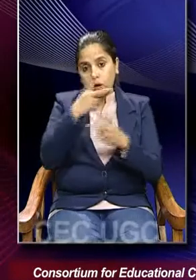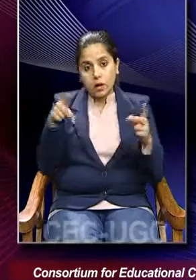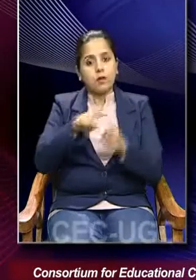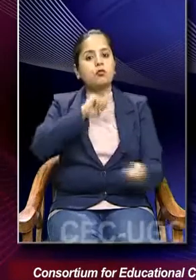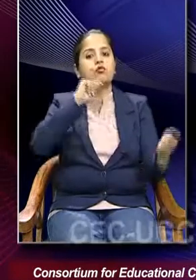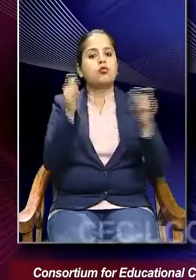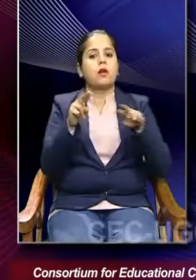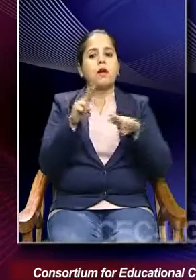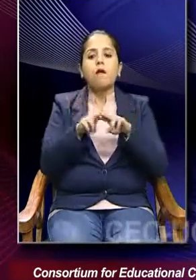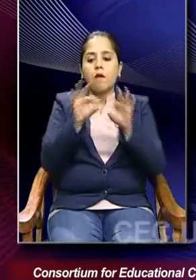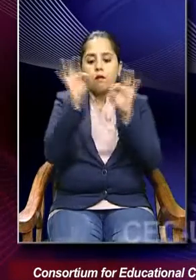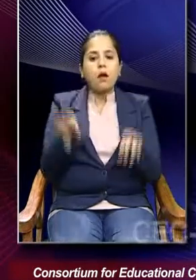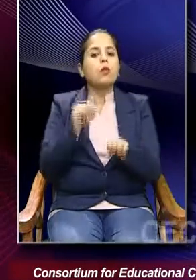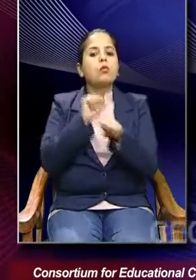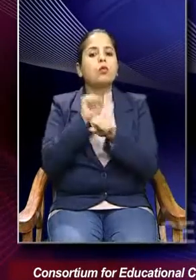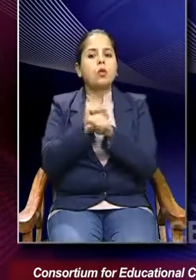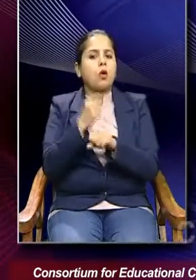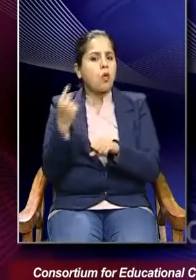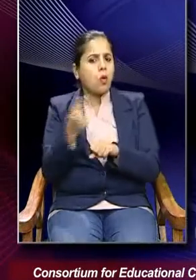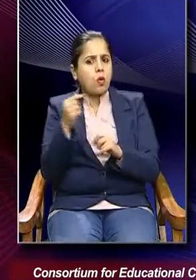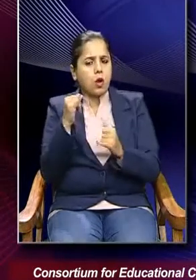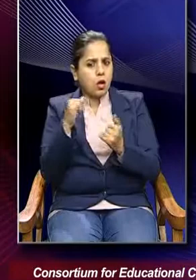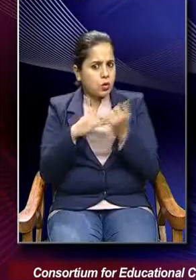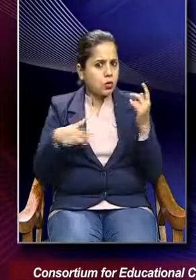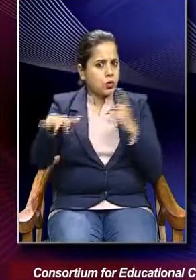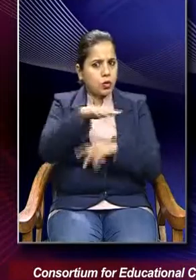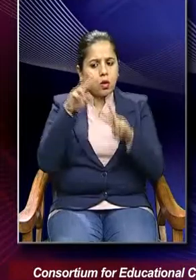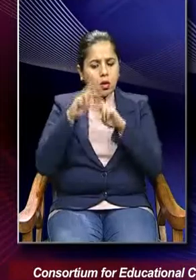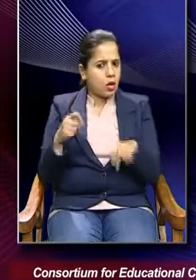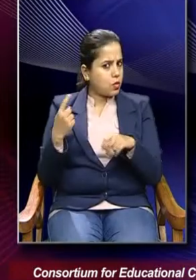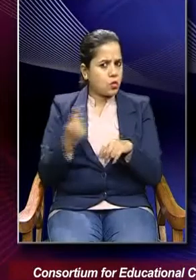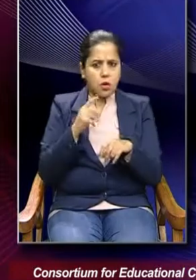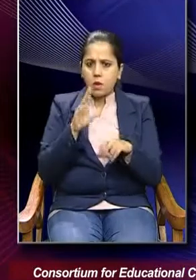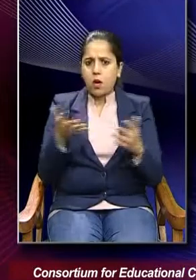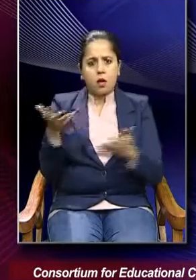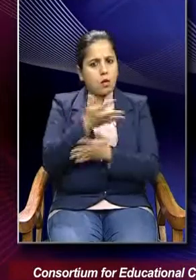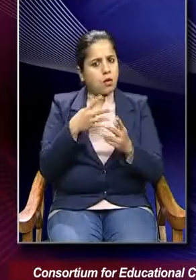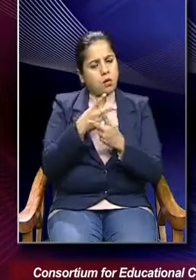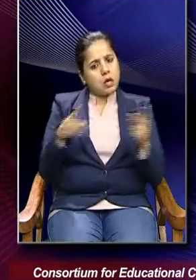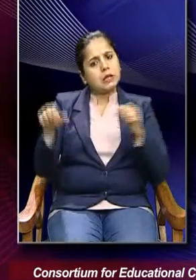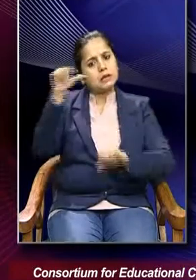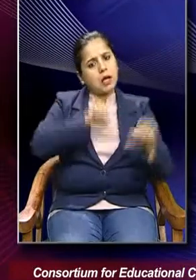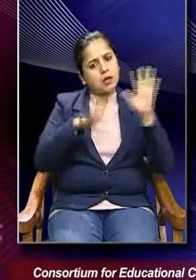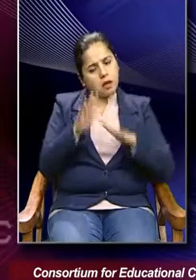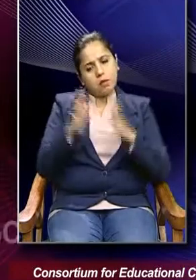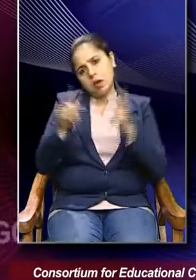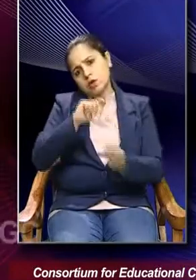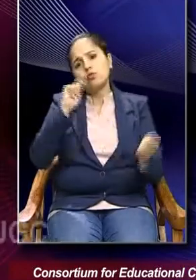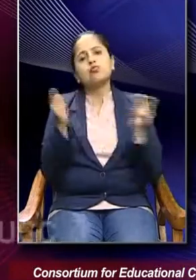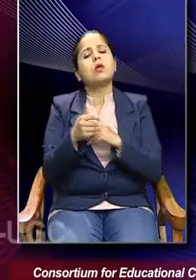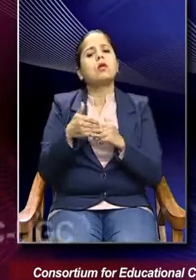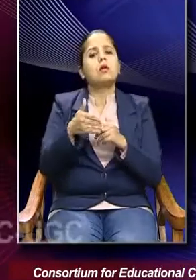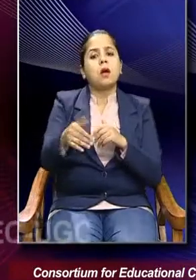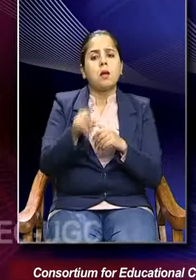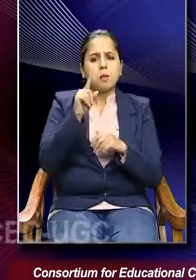within discipline. It's not so specific only to sociology. Every discourse science will have a paradigm, but it is a